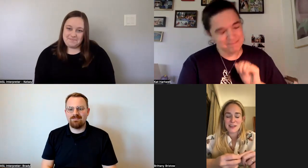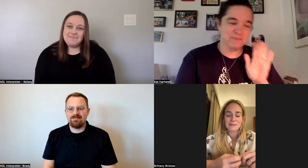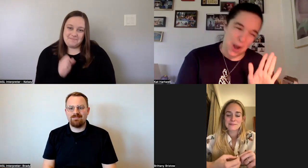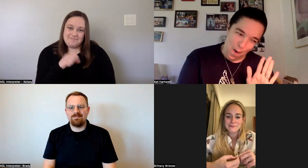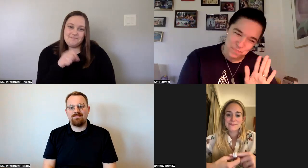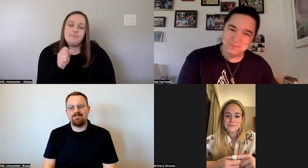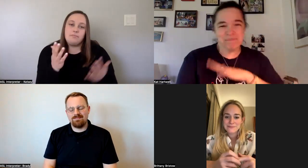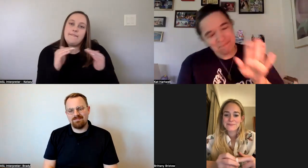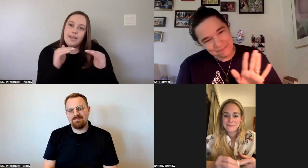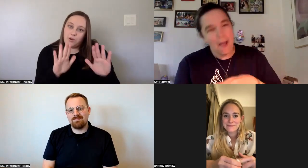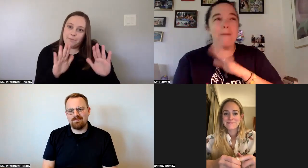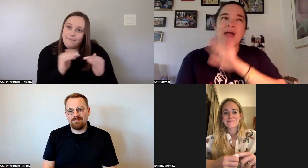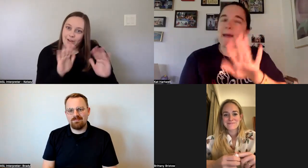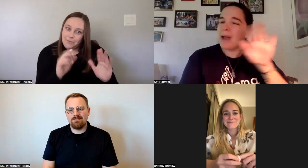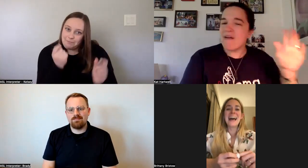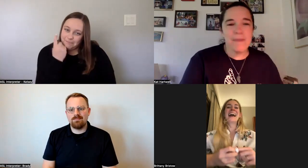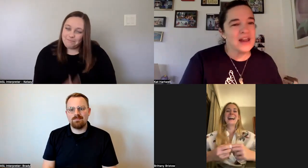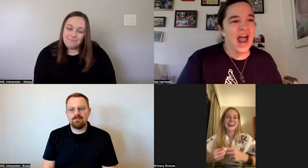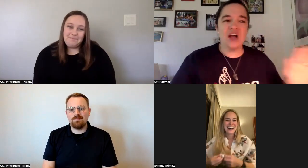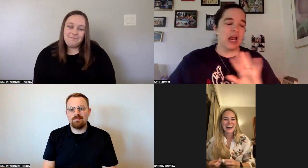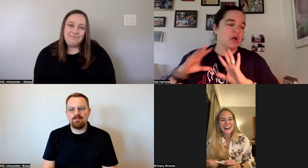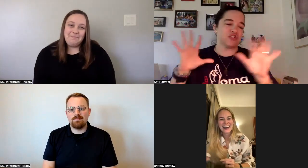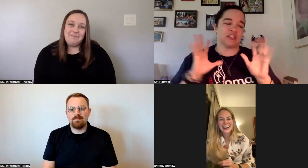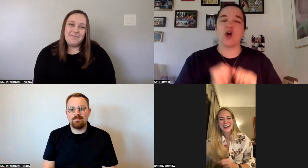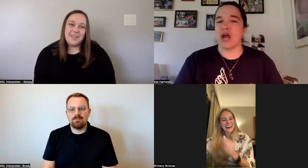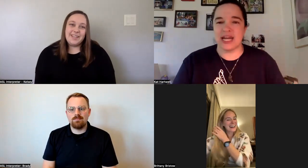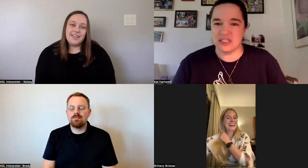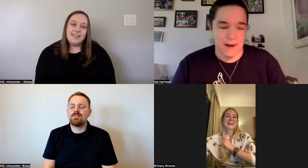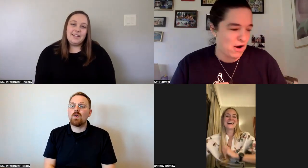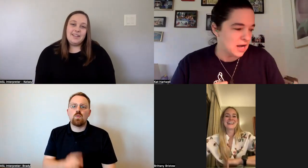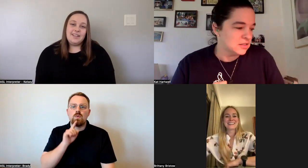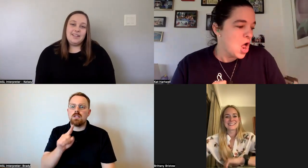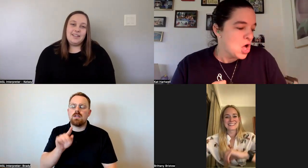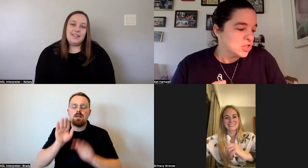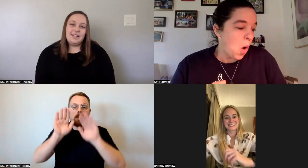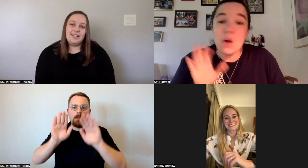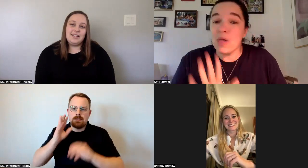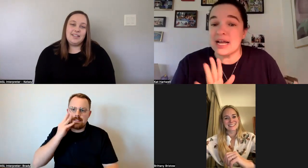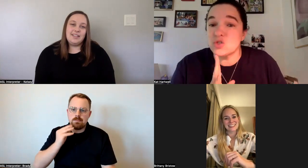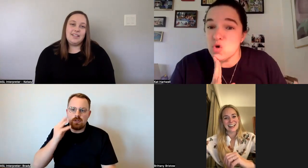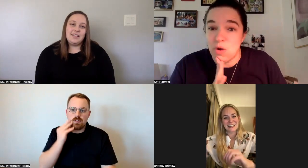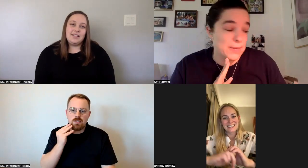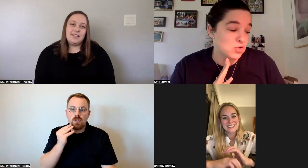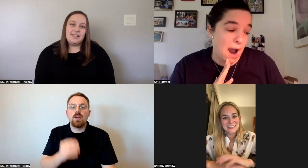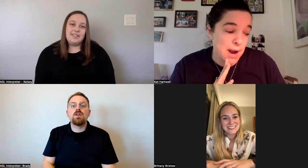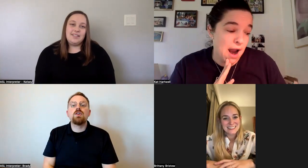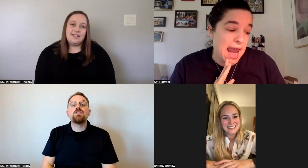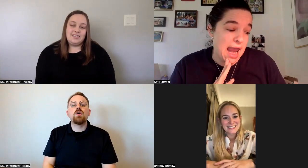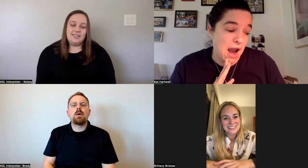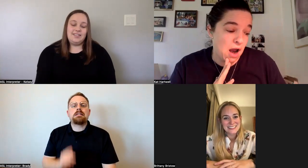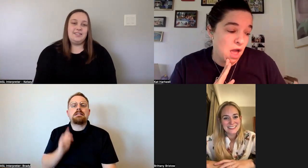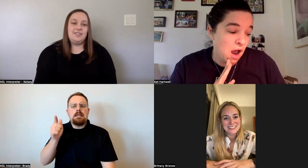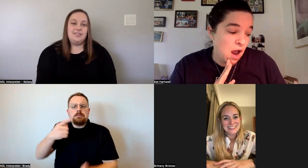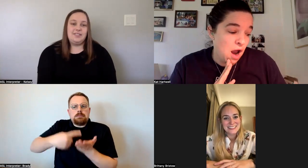that's fair. So, but I met guys, it was just a great experience. So we will get to